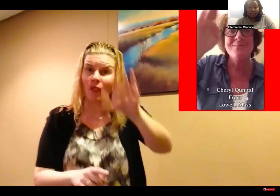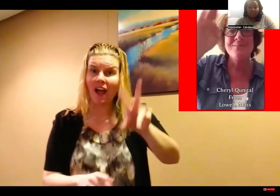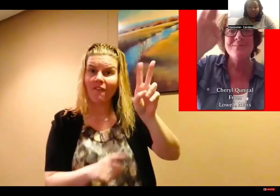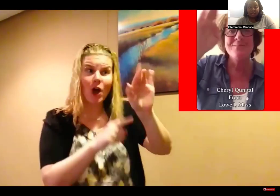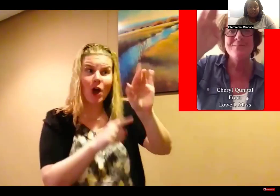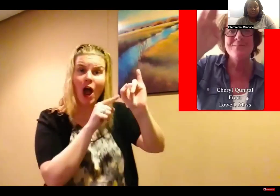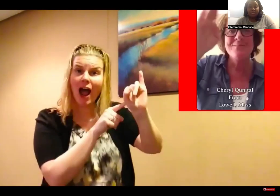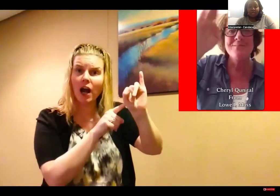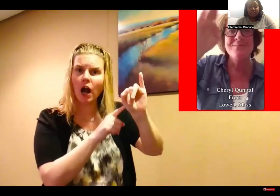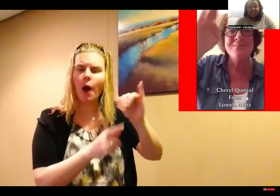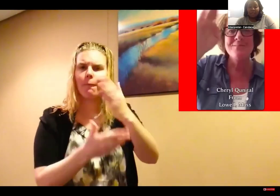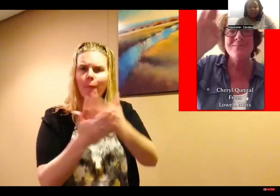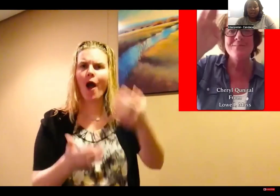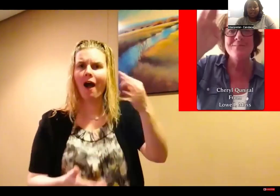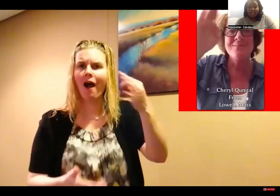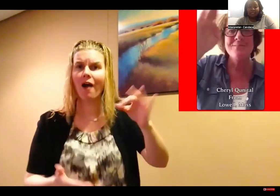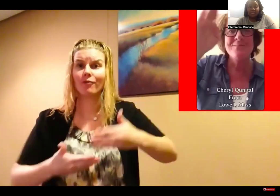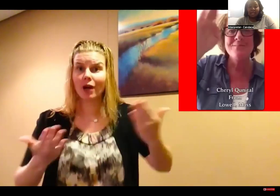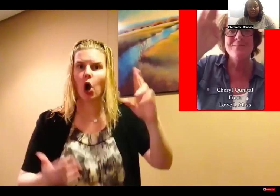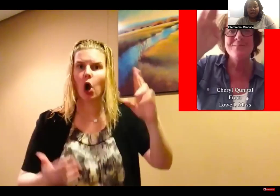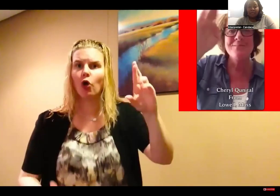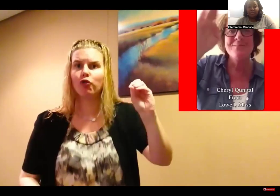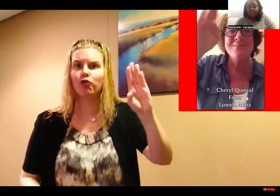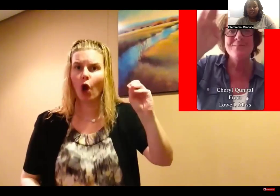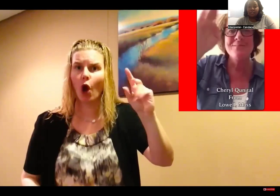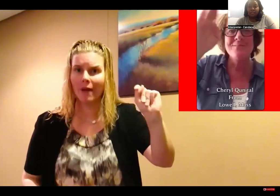having trouble. VRI,